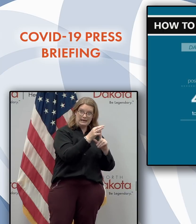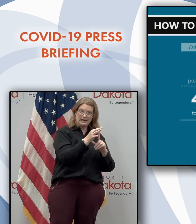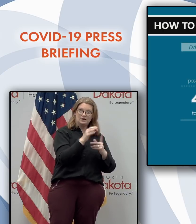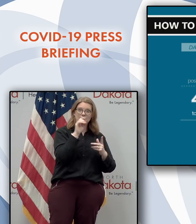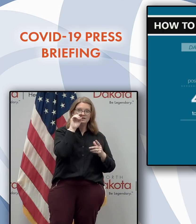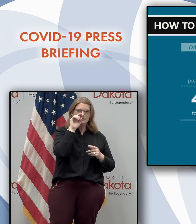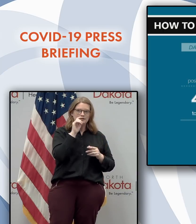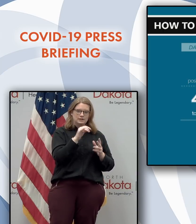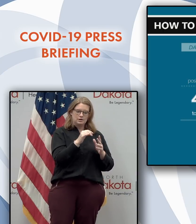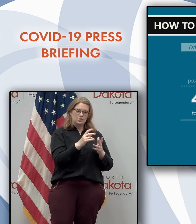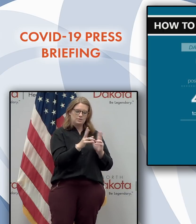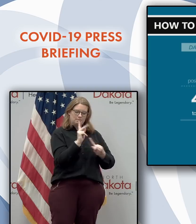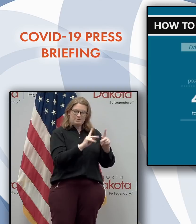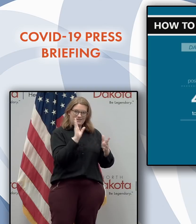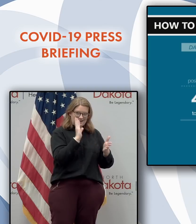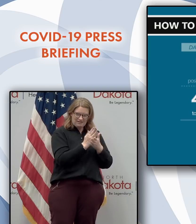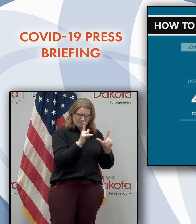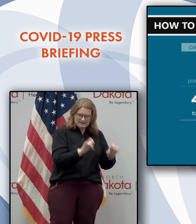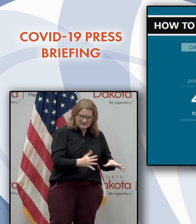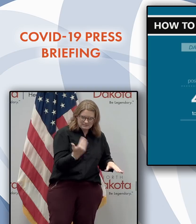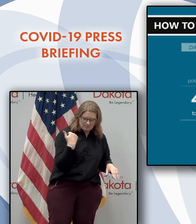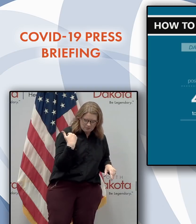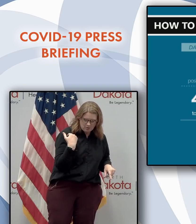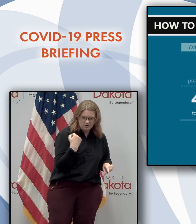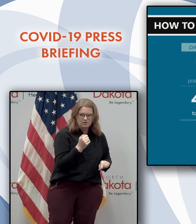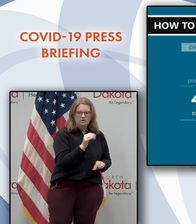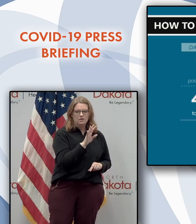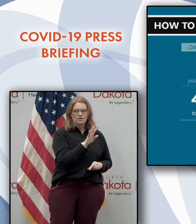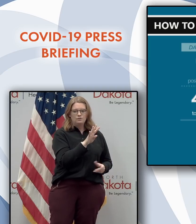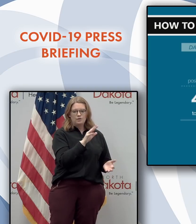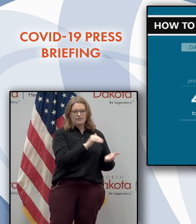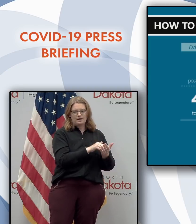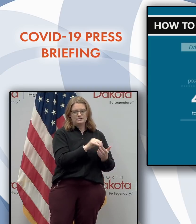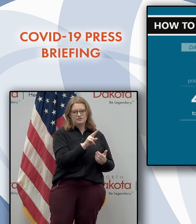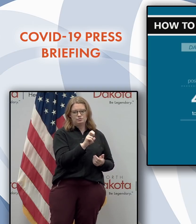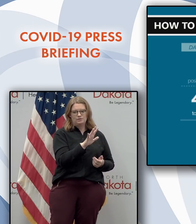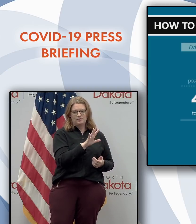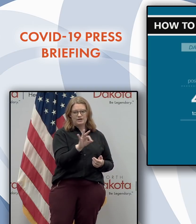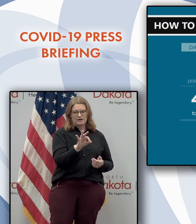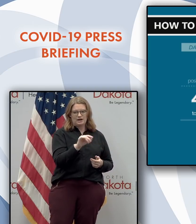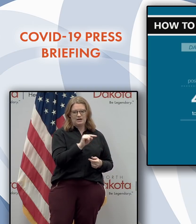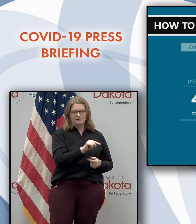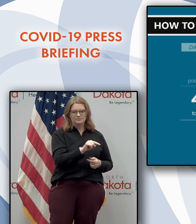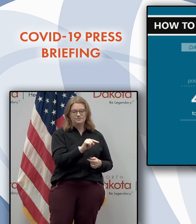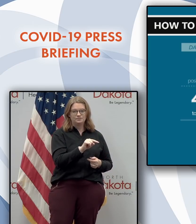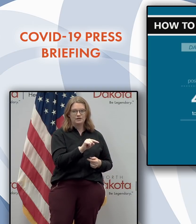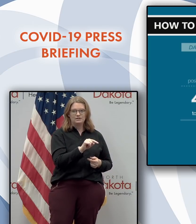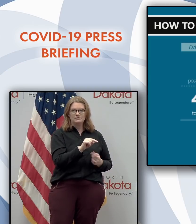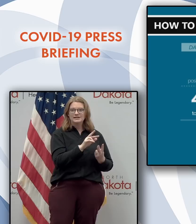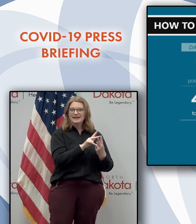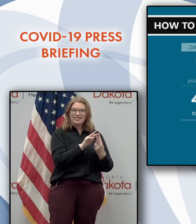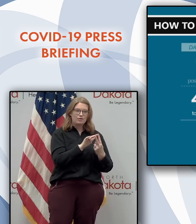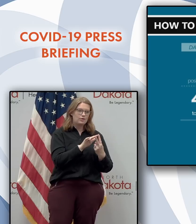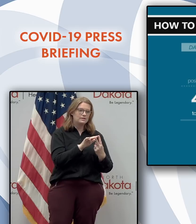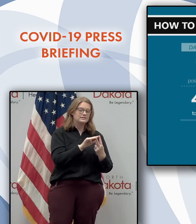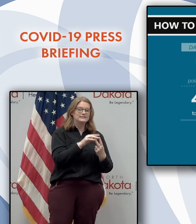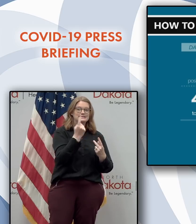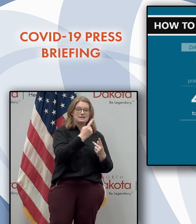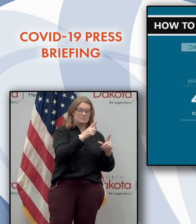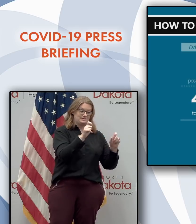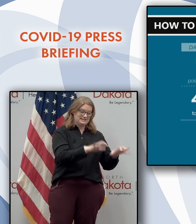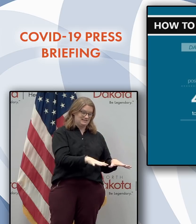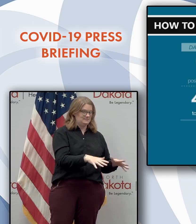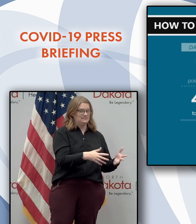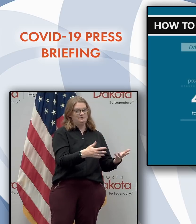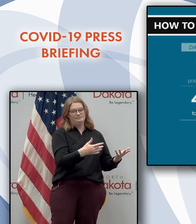the 4259 that we reported today, either someone who's been